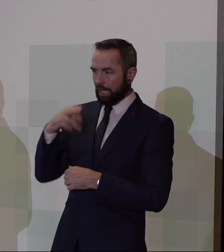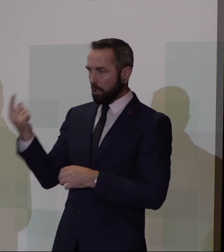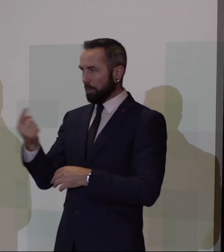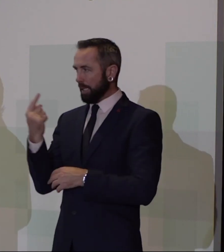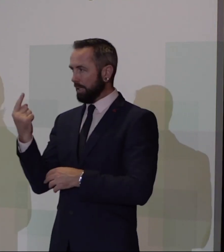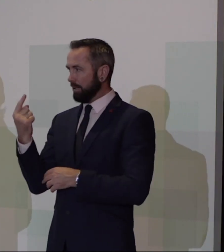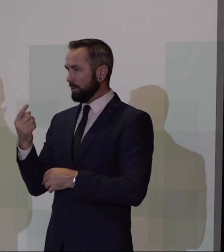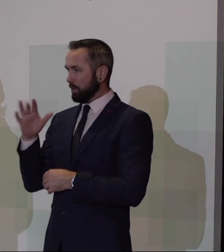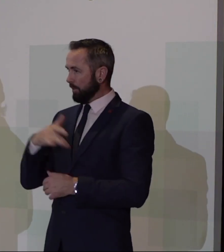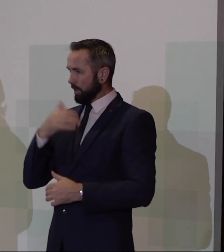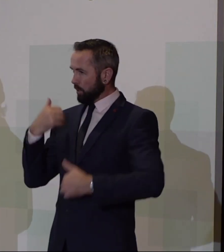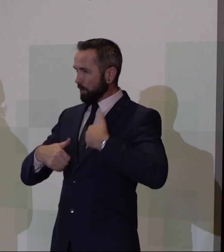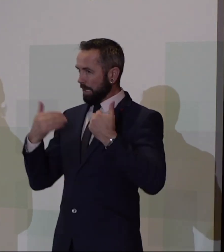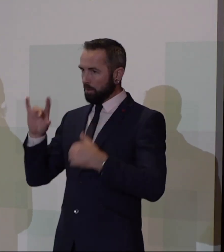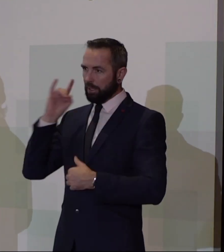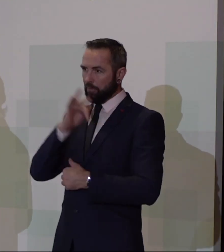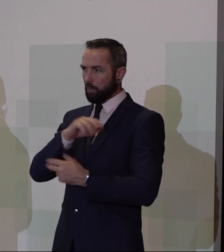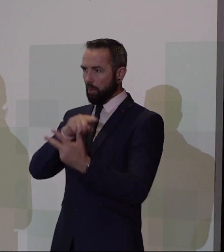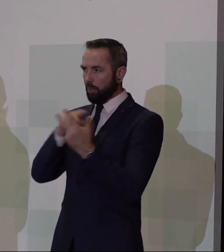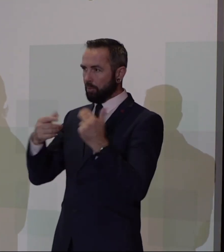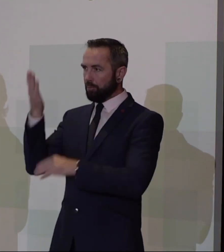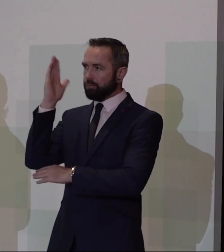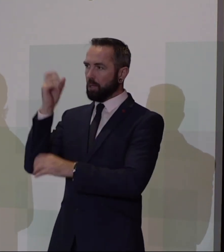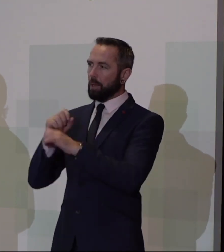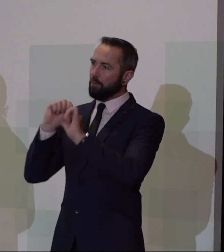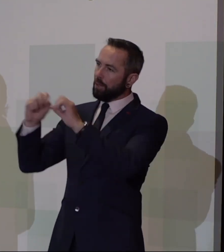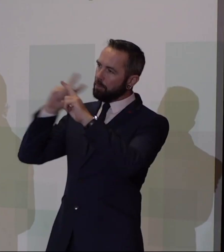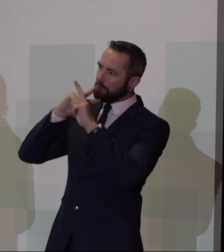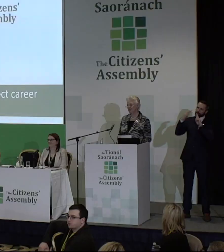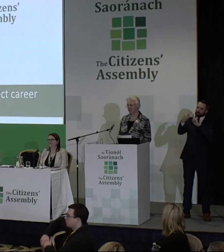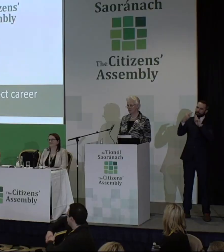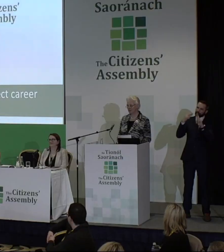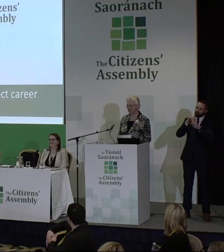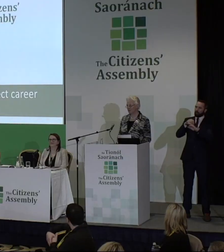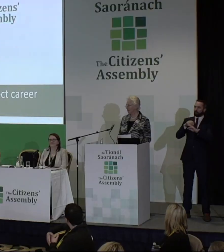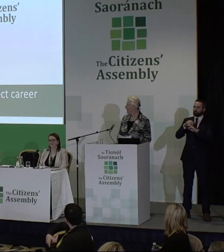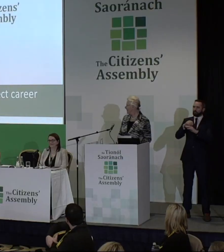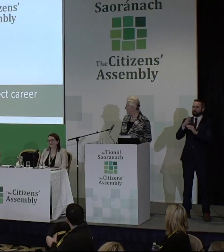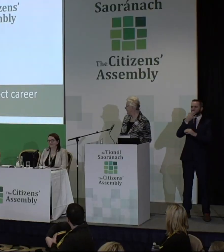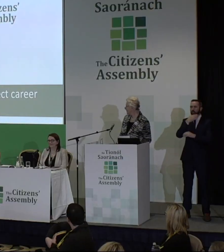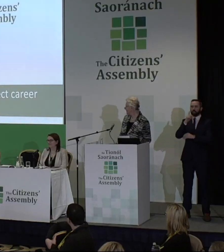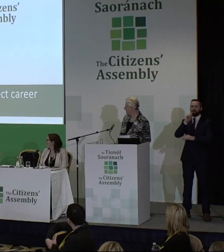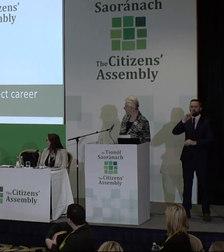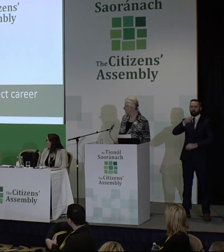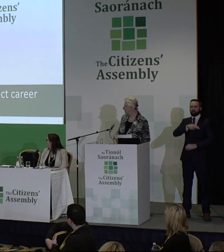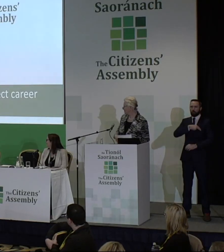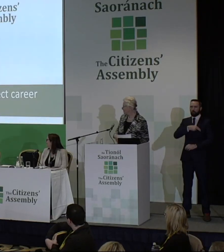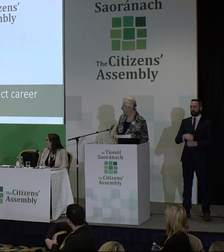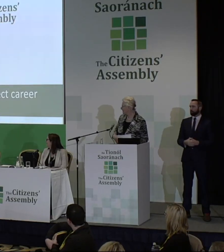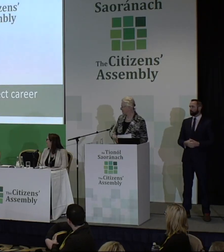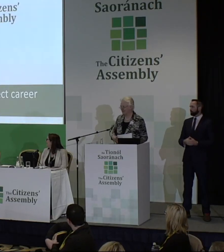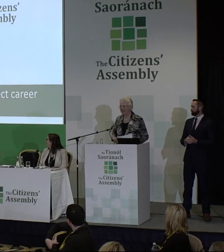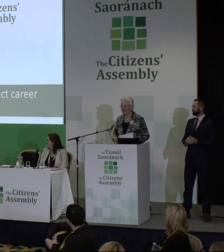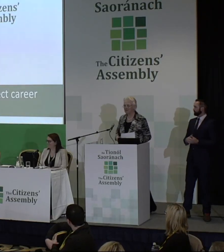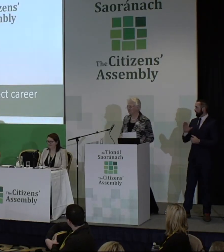find it very interesting now to hear from our three speakers about their take on our question about gender stereotyping. So Lisa, can we ask you to come up first,